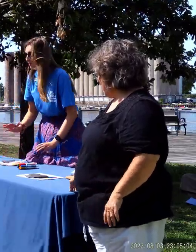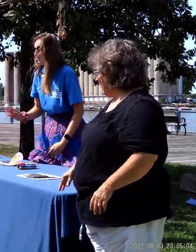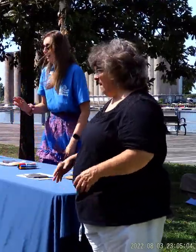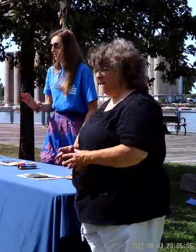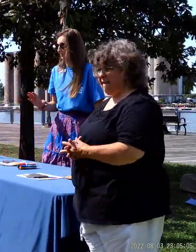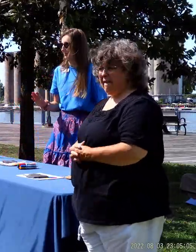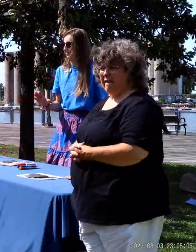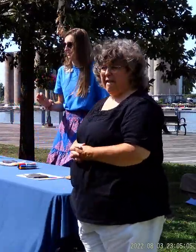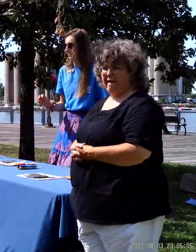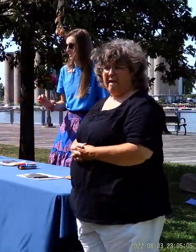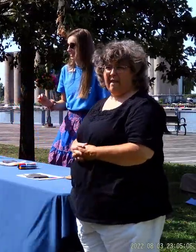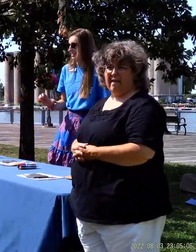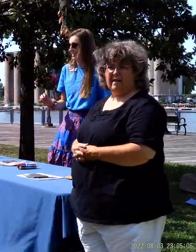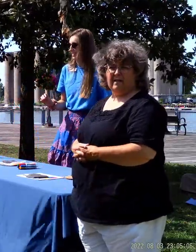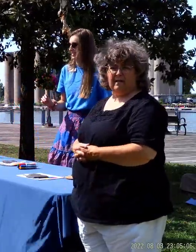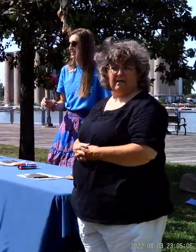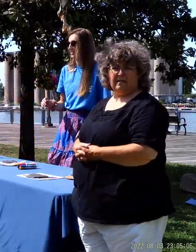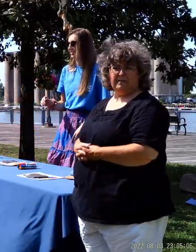Yeah.